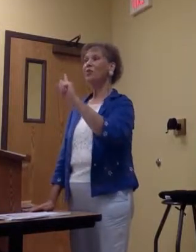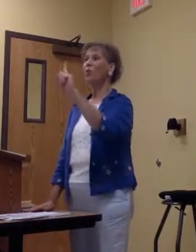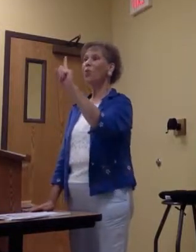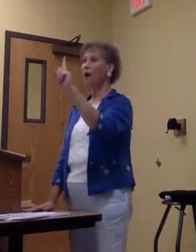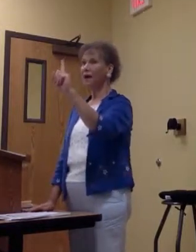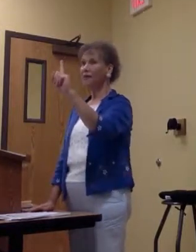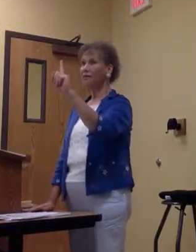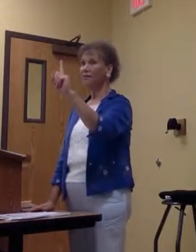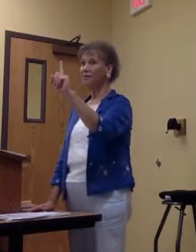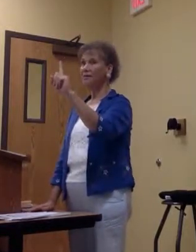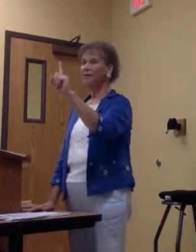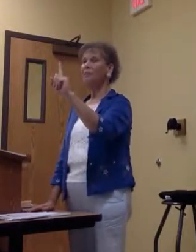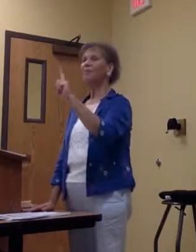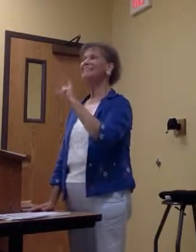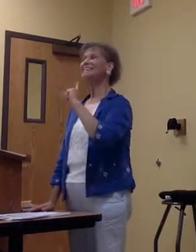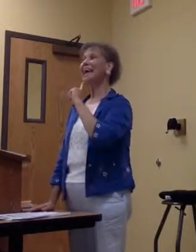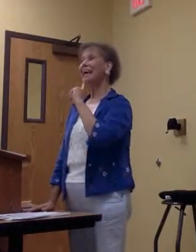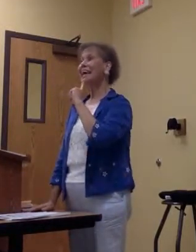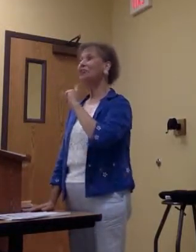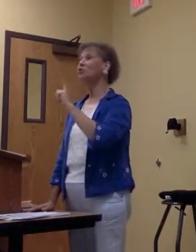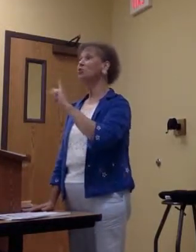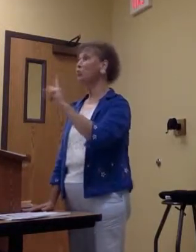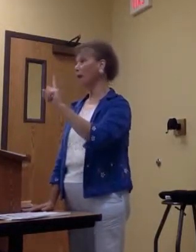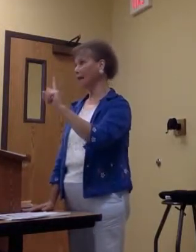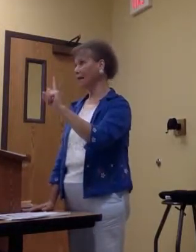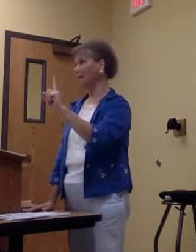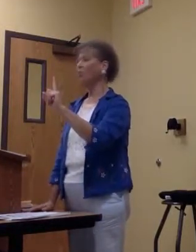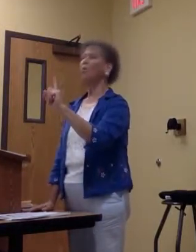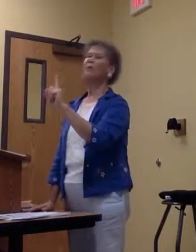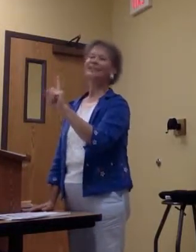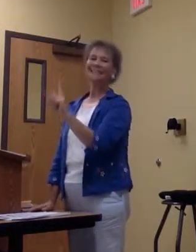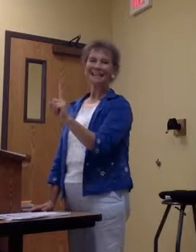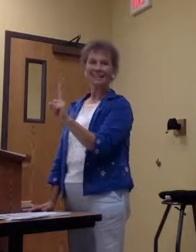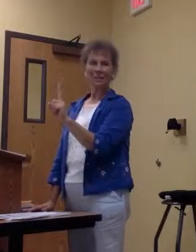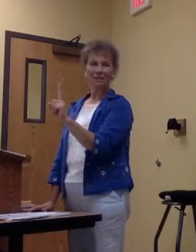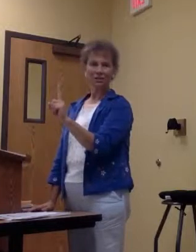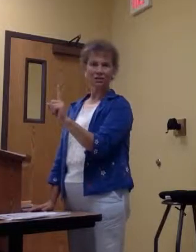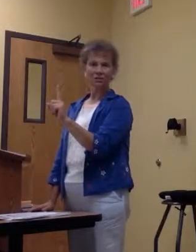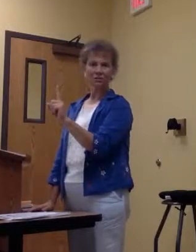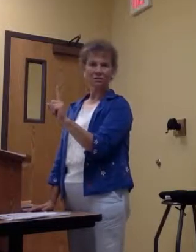means age 1. What would I say in English? 1 year old.